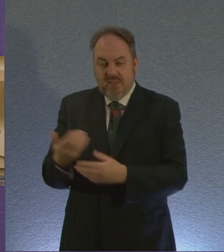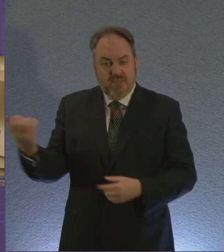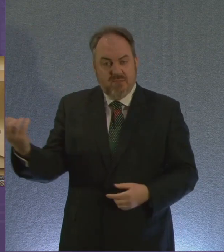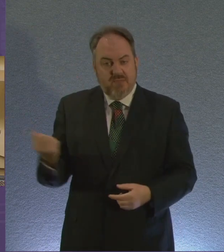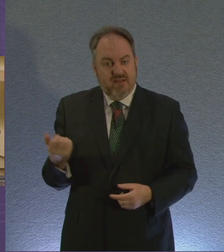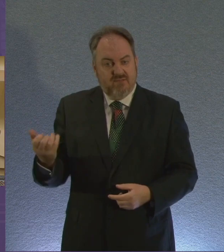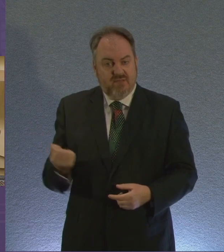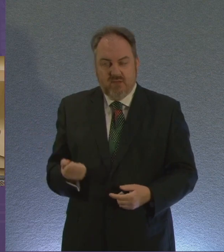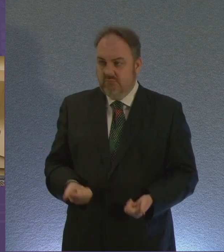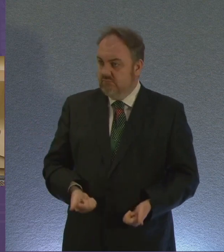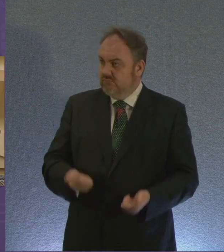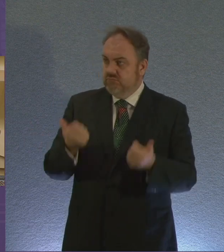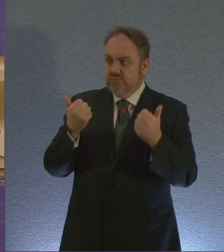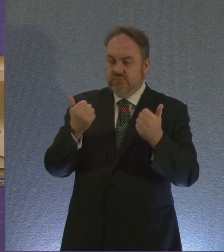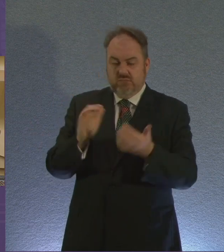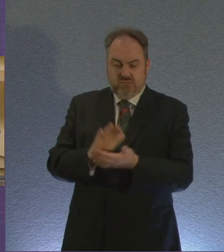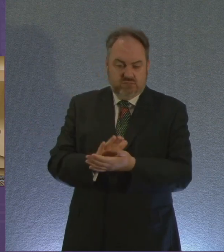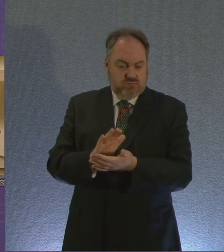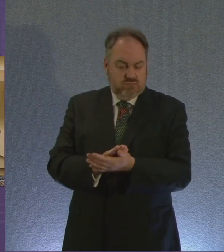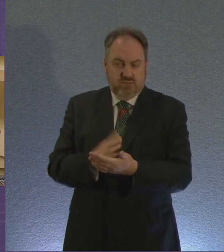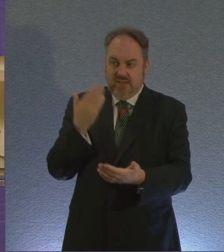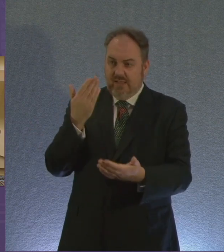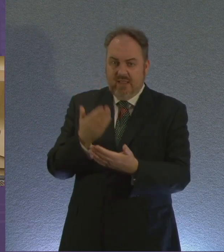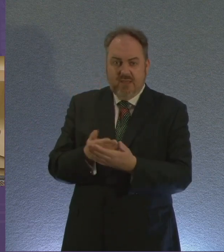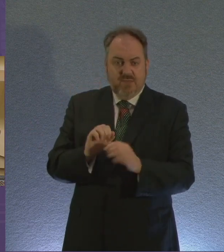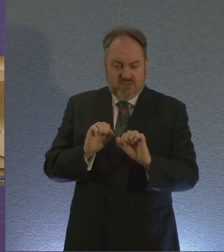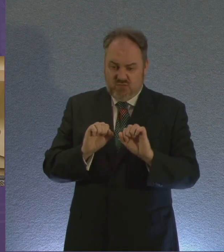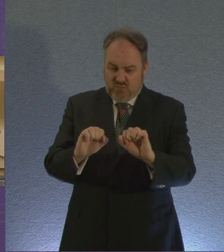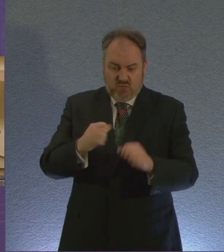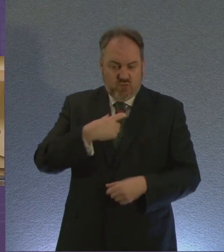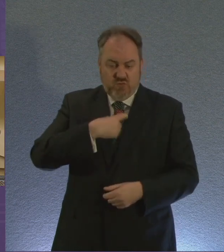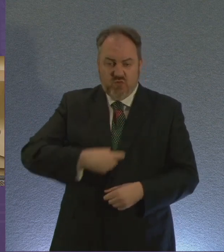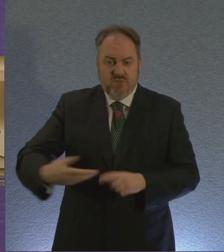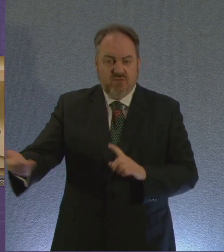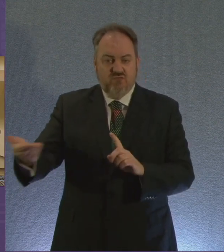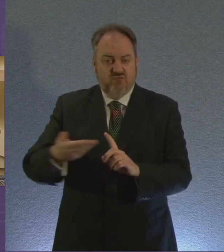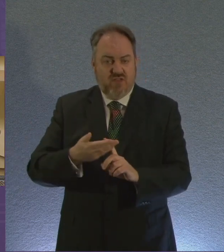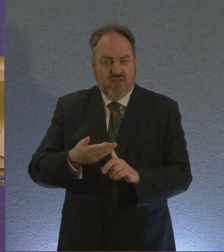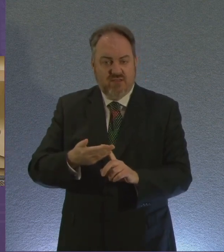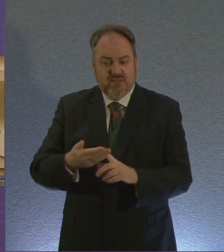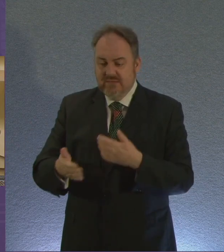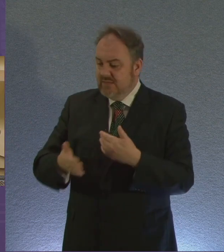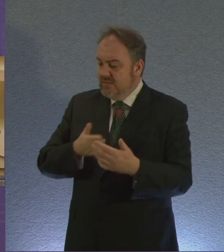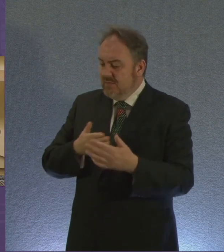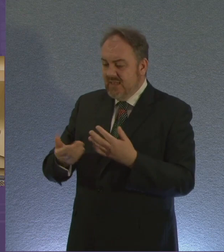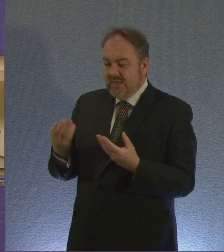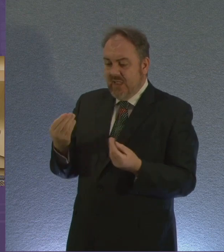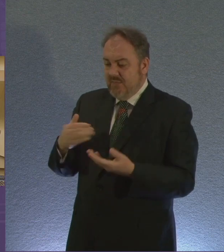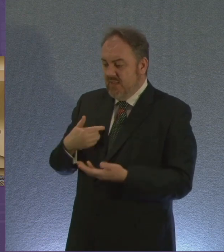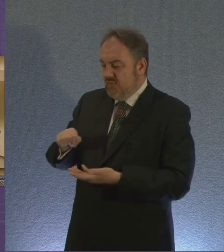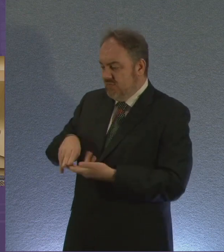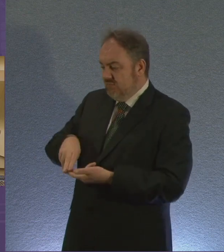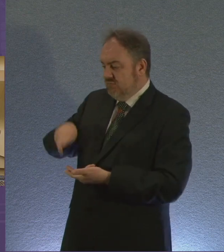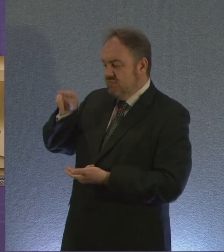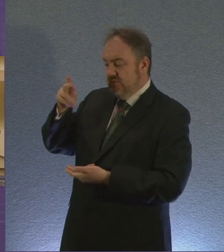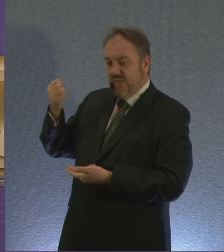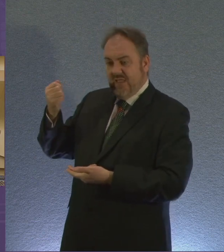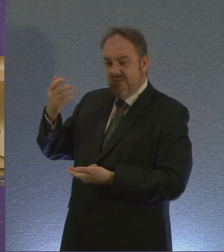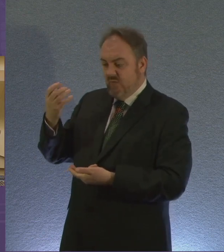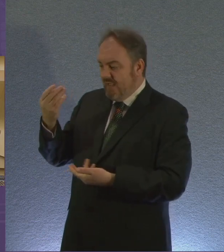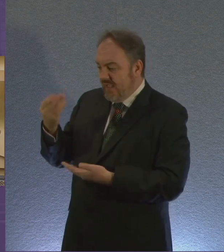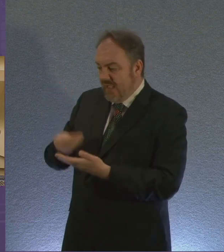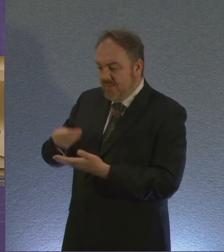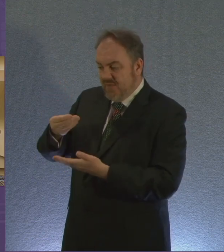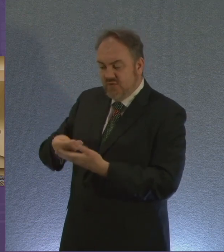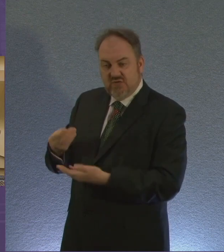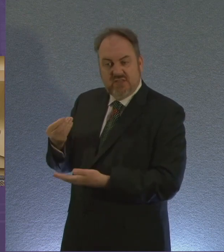the affirmation that Social Security is a human right, and human rights are important now more than ever as we move into